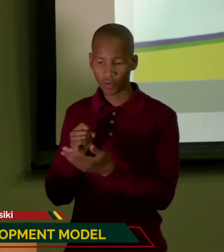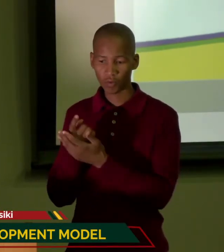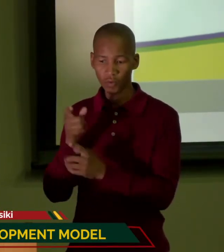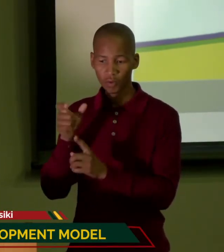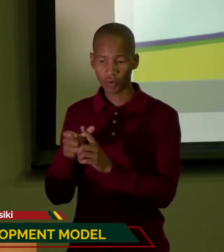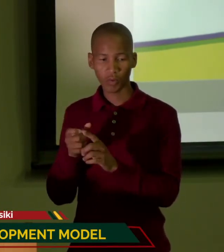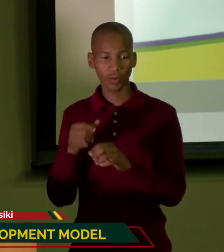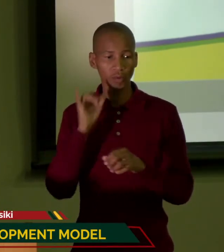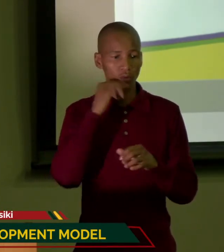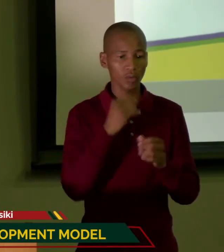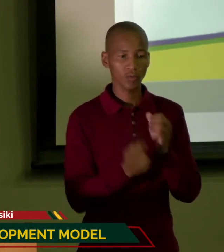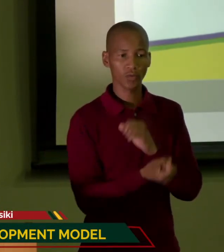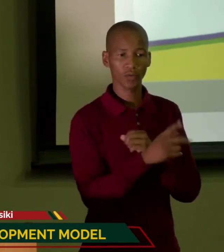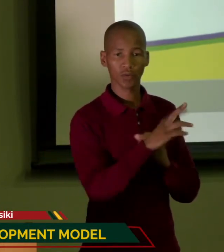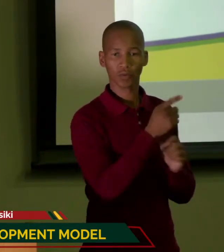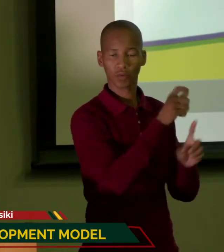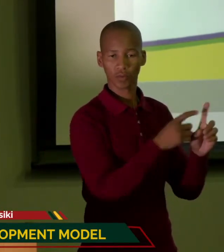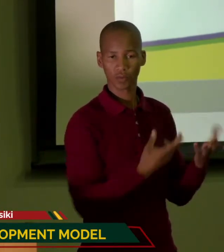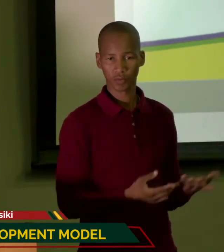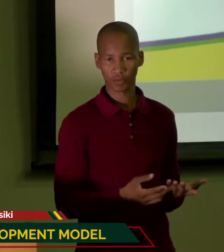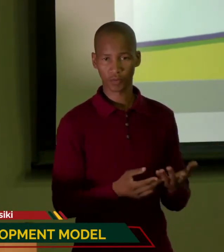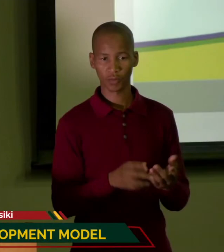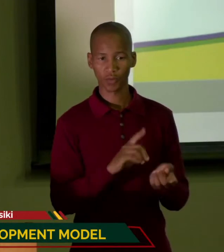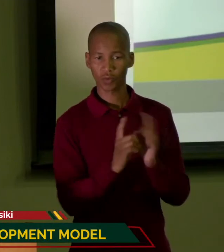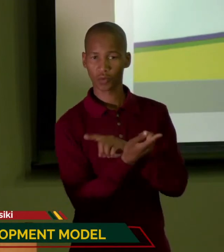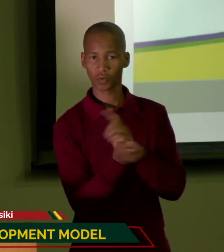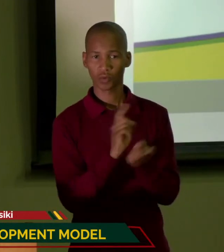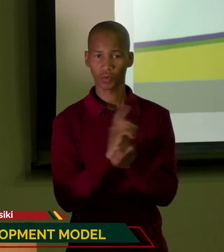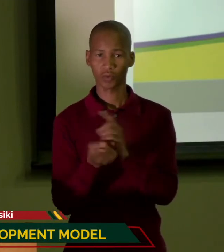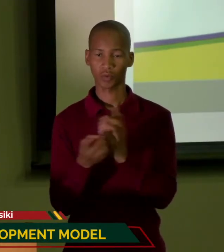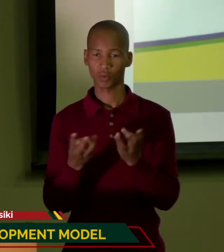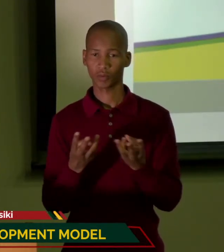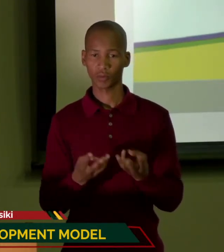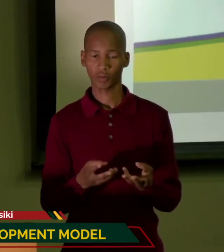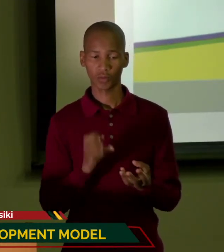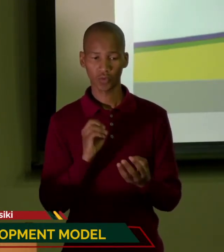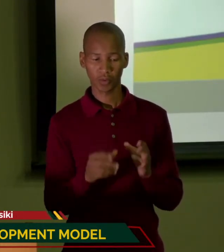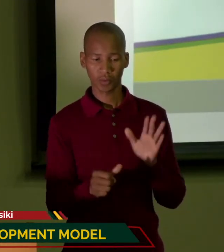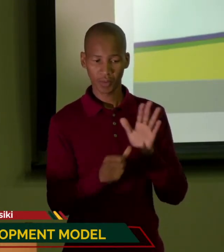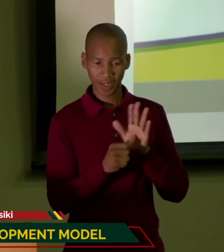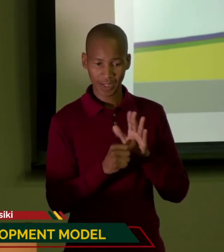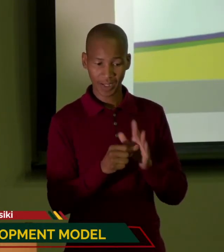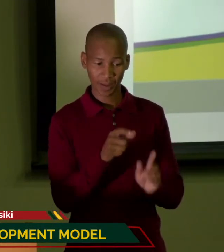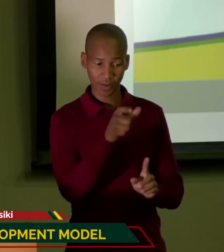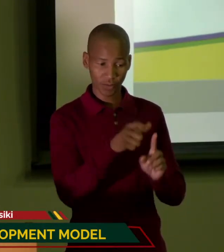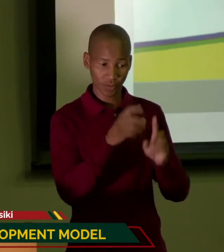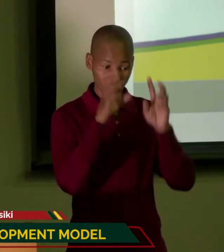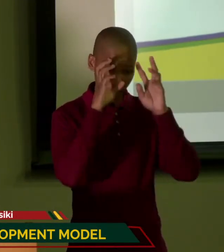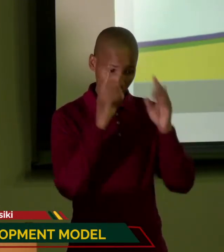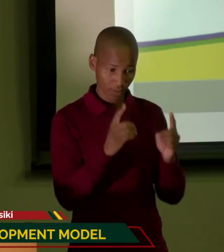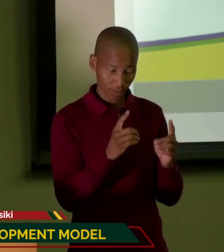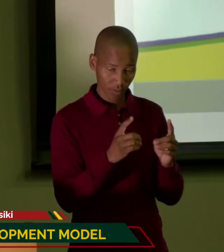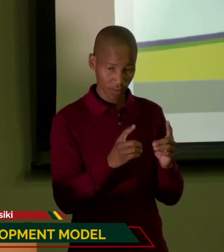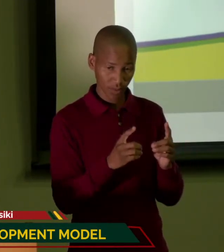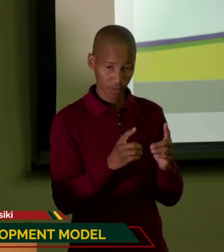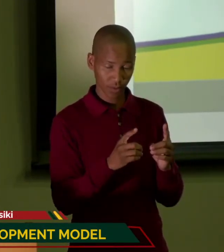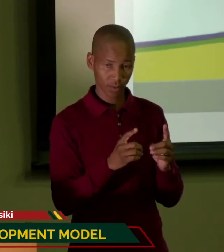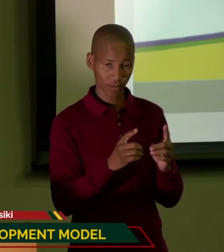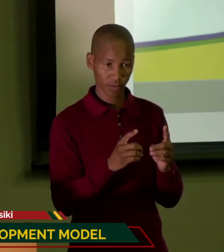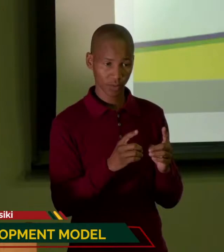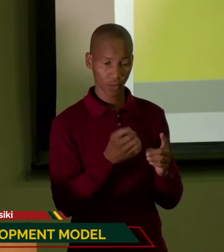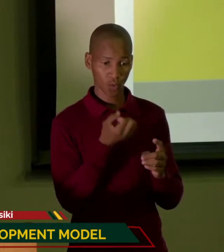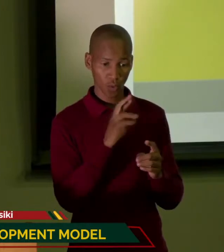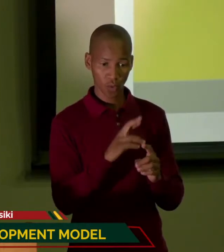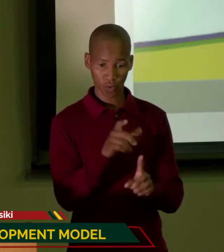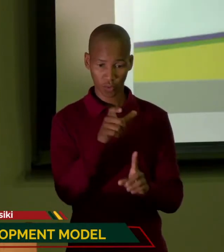kwafika lowa. Hence we are saying that we want a person on the decision making okanye